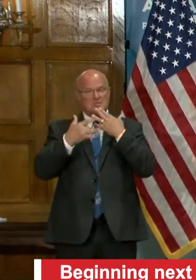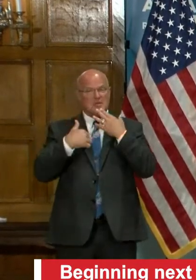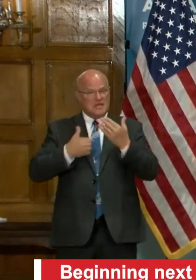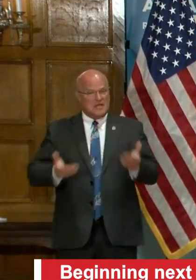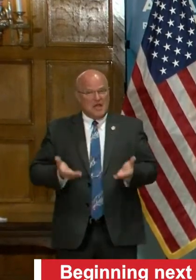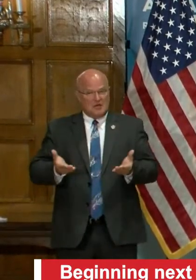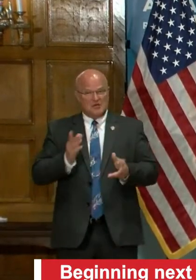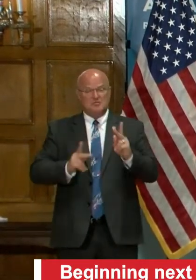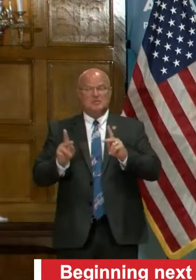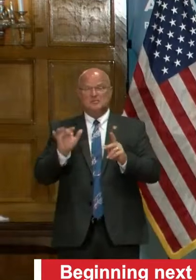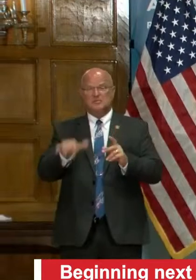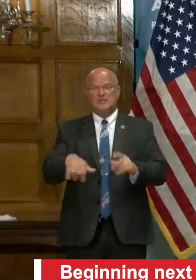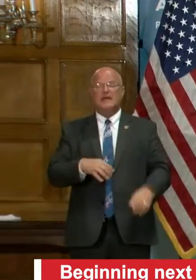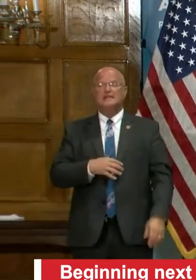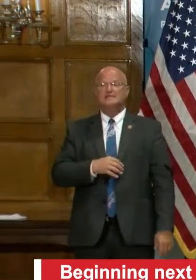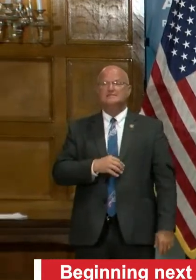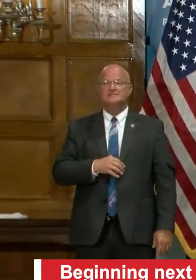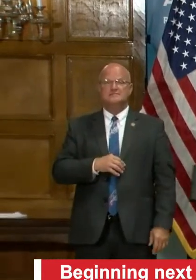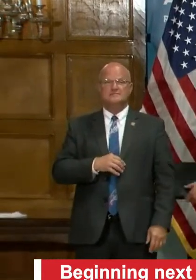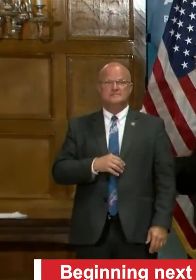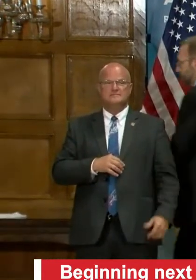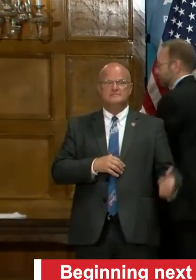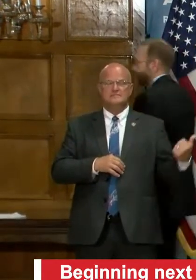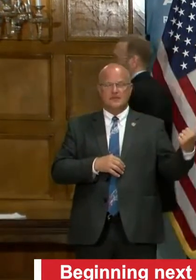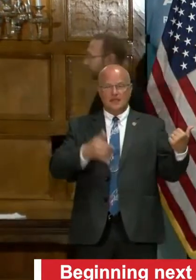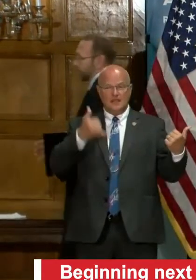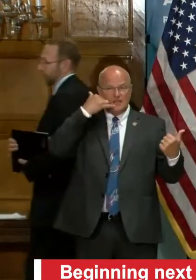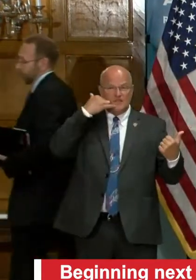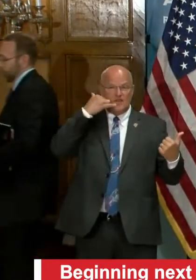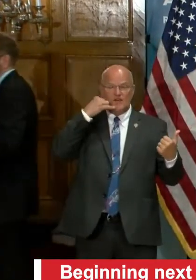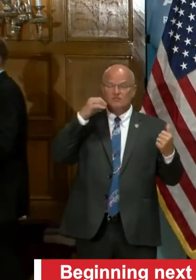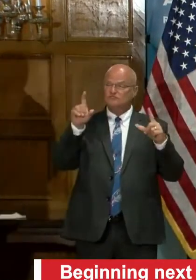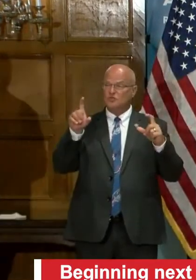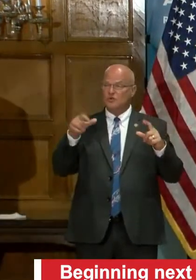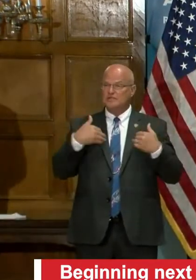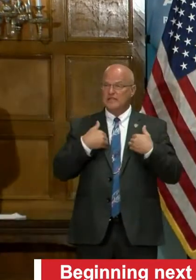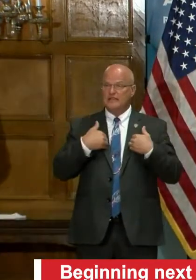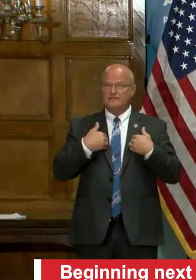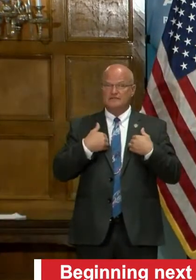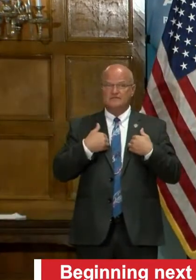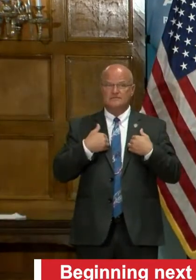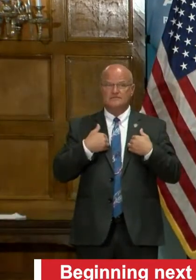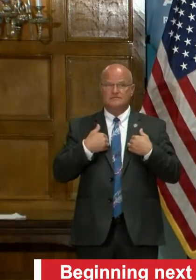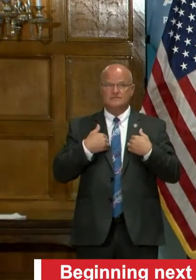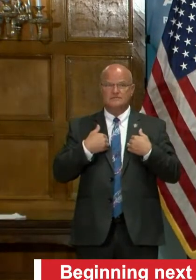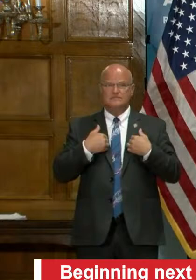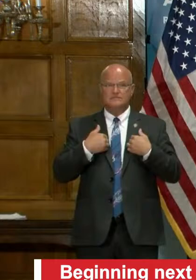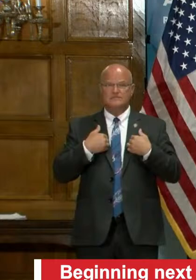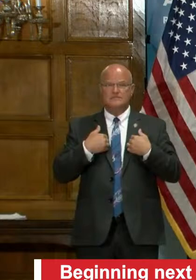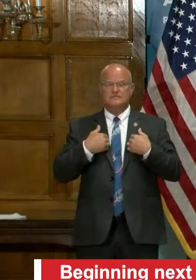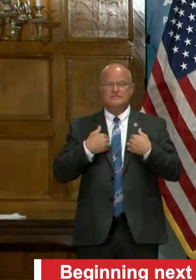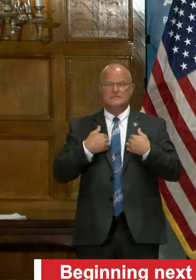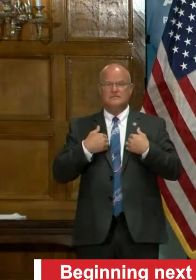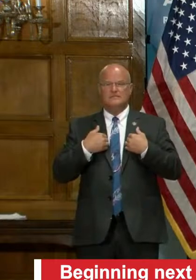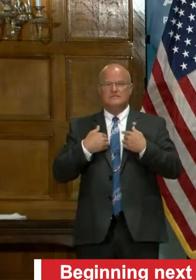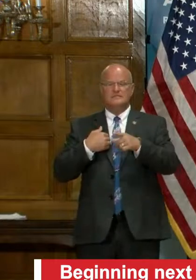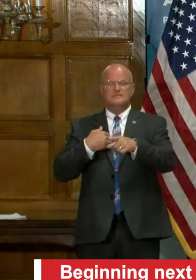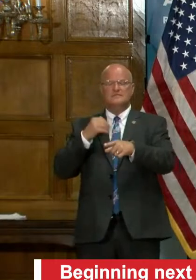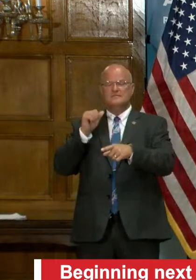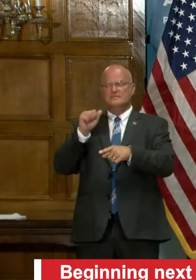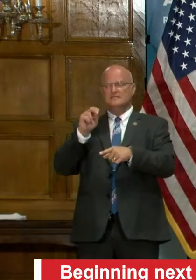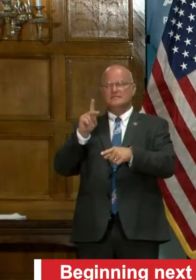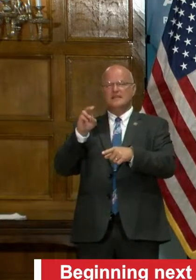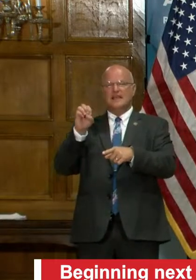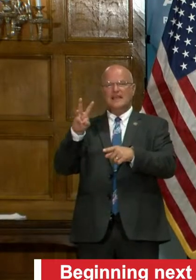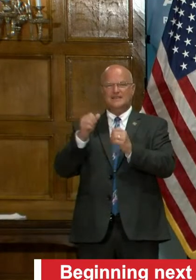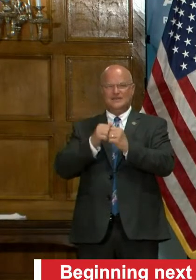would encourage it. Let me go remotely, see if there's a question. Yeah, Governor, this is Andrew